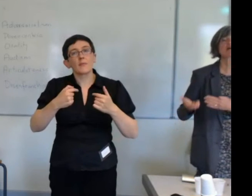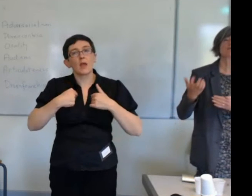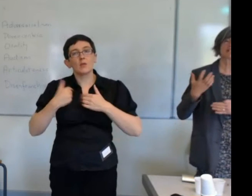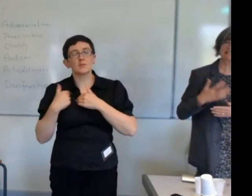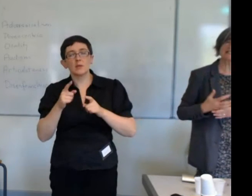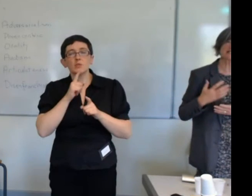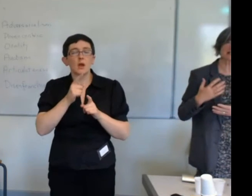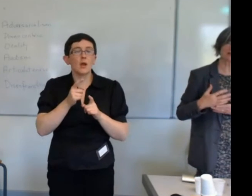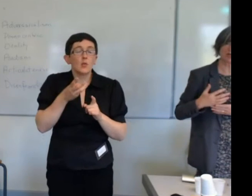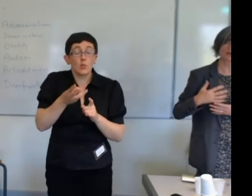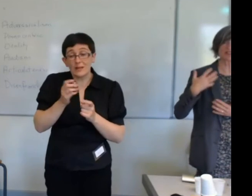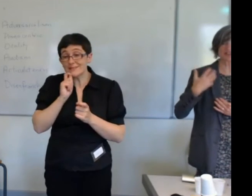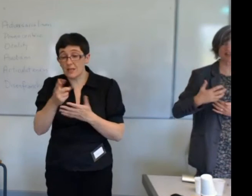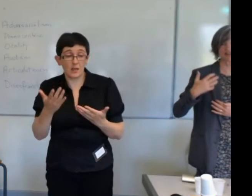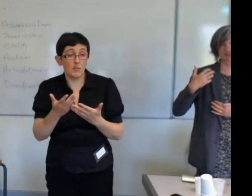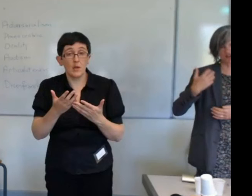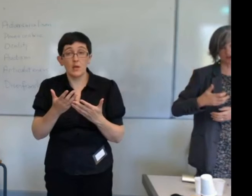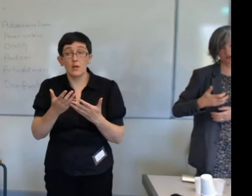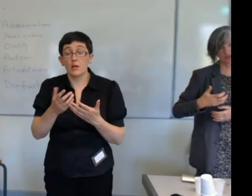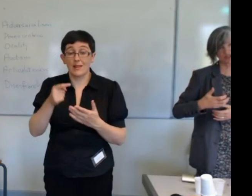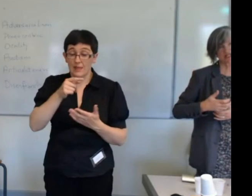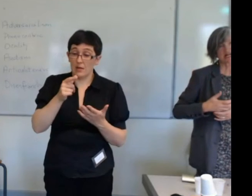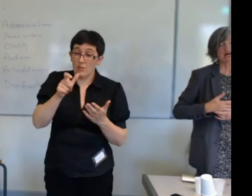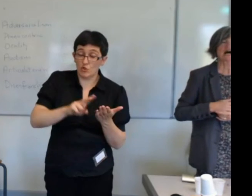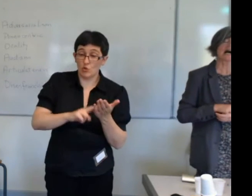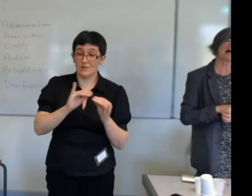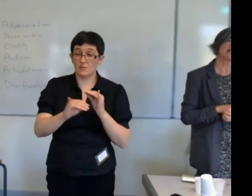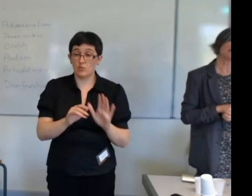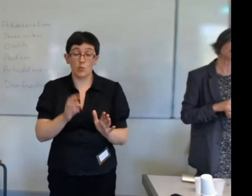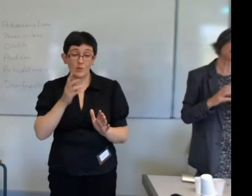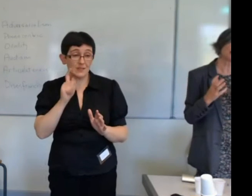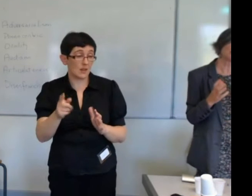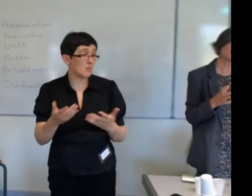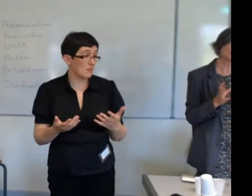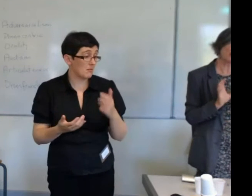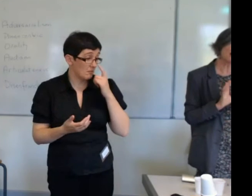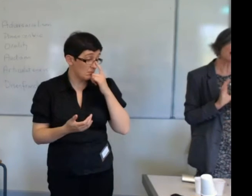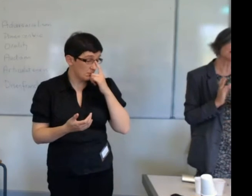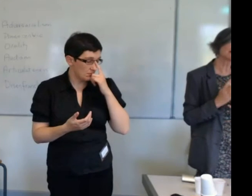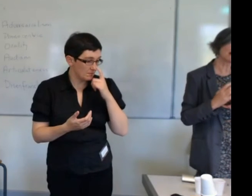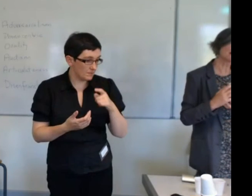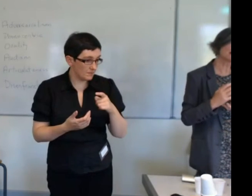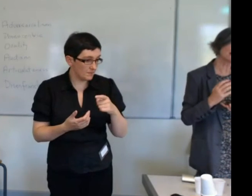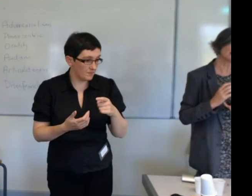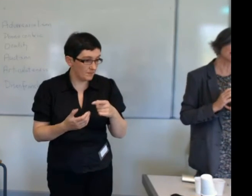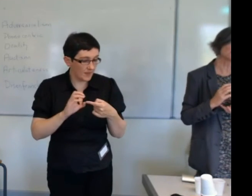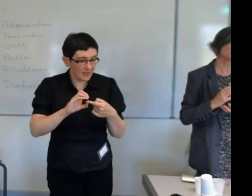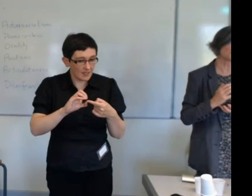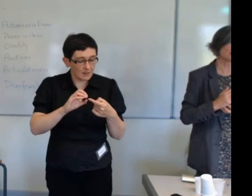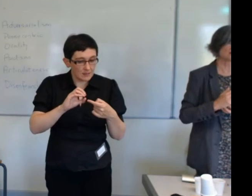but at least to let them know that a signer is used. And to try and start at least to provide